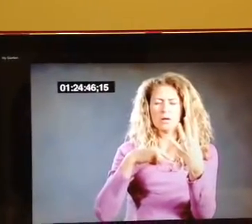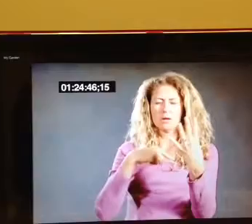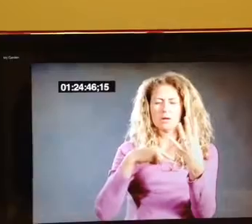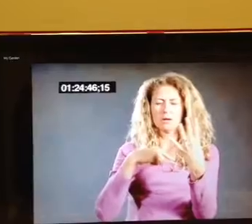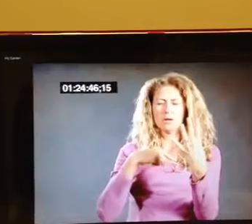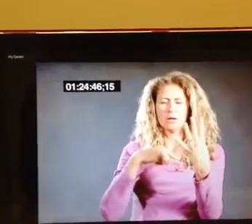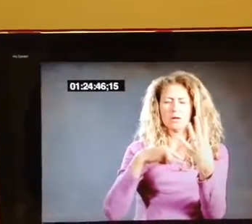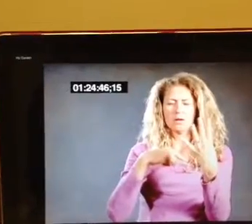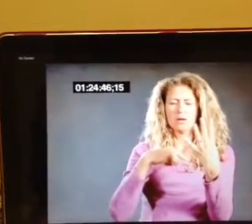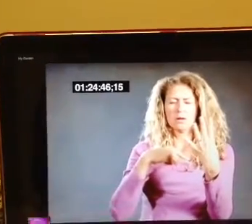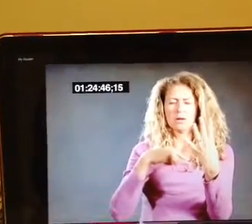squash.